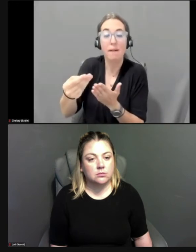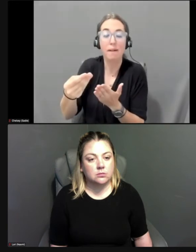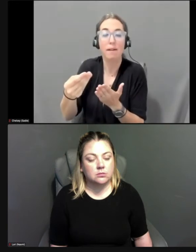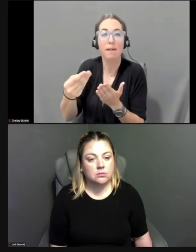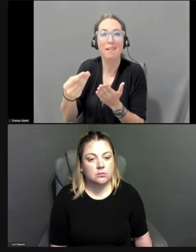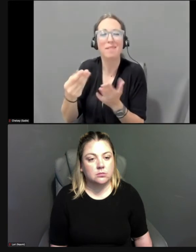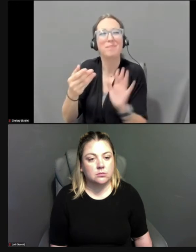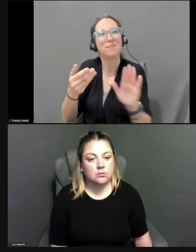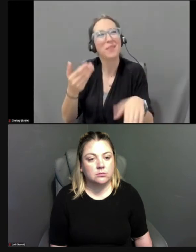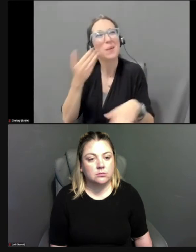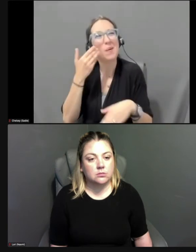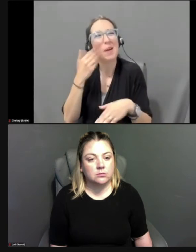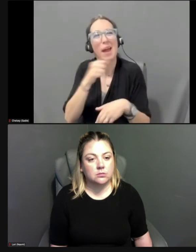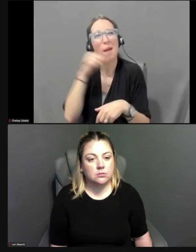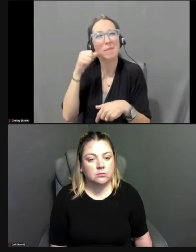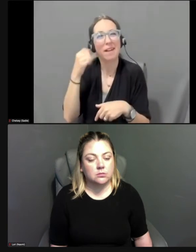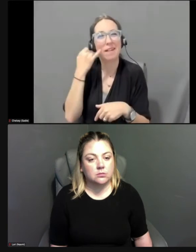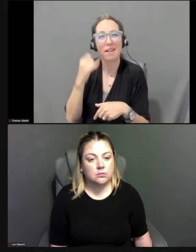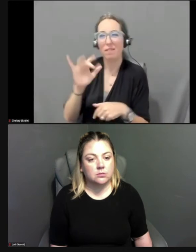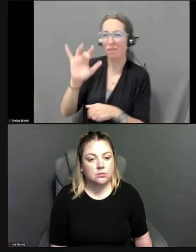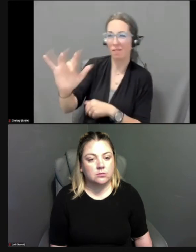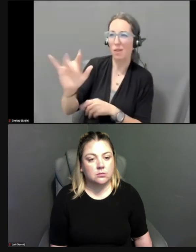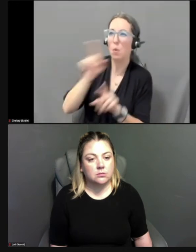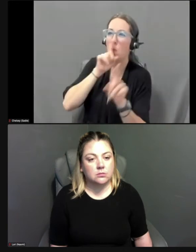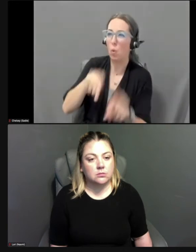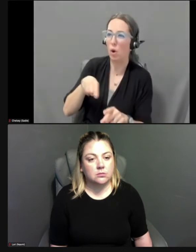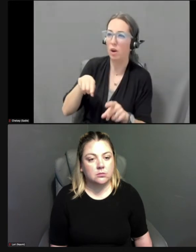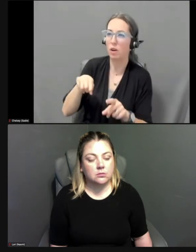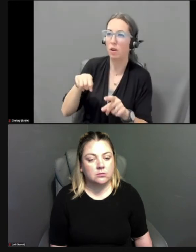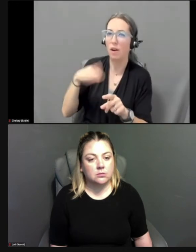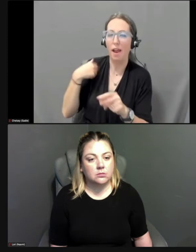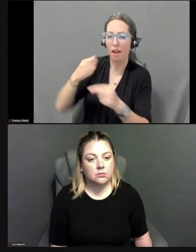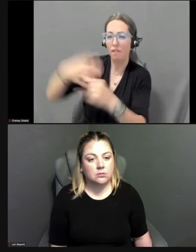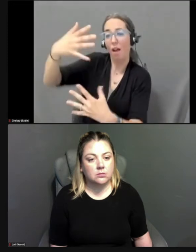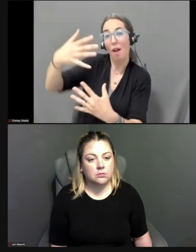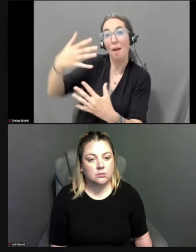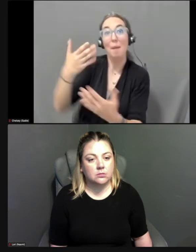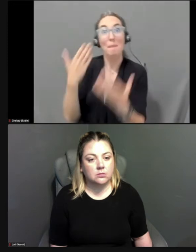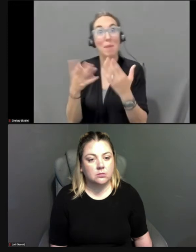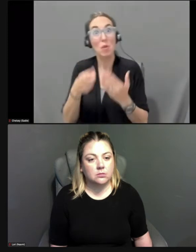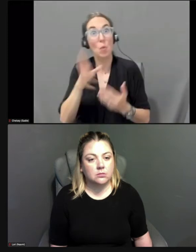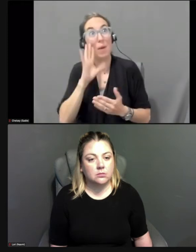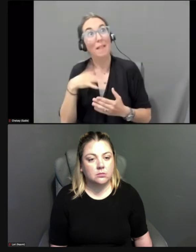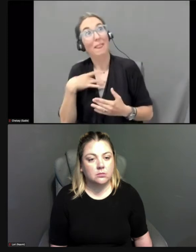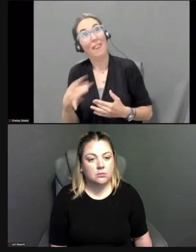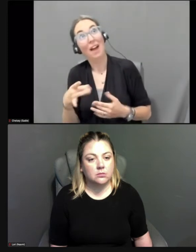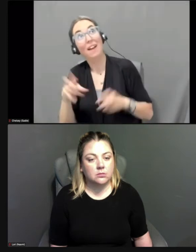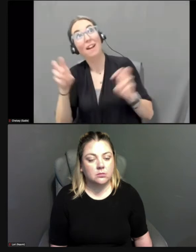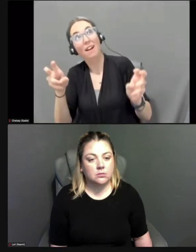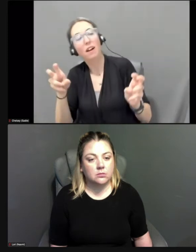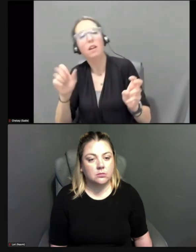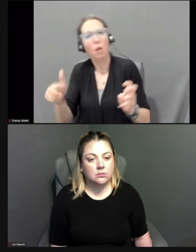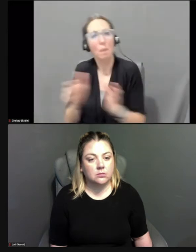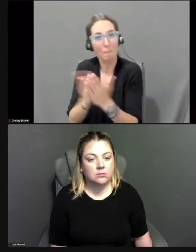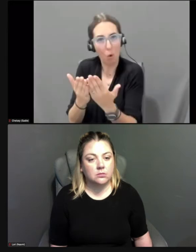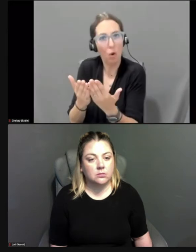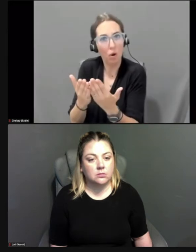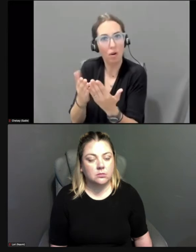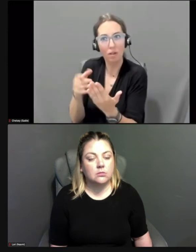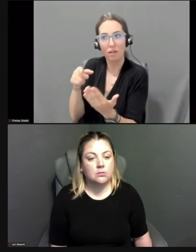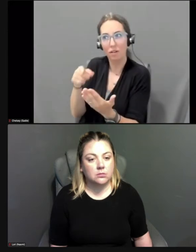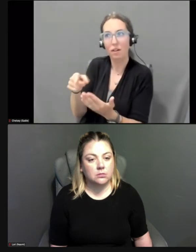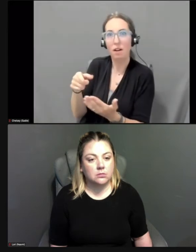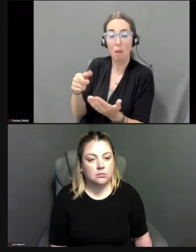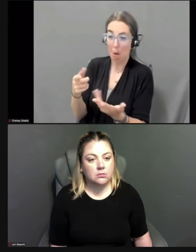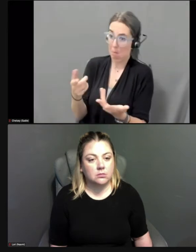Amazon, they suggest other things to order. Body Respect by Lindo Bacon was on there as like a suggested book. And I was like, ooh, that sounds interesting. I'm going to